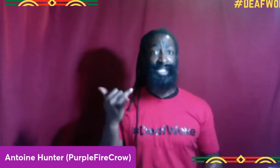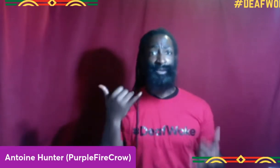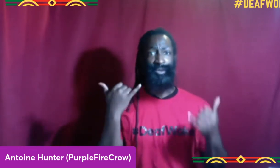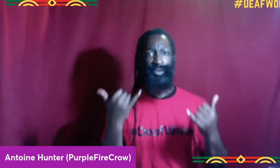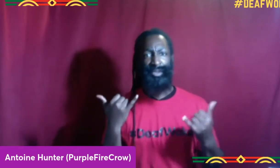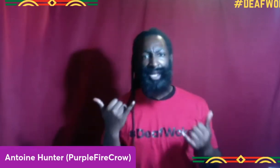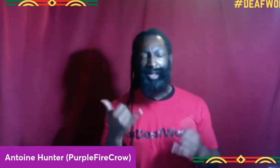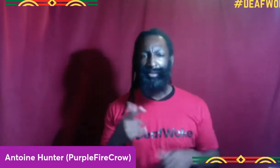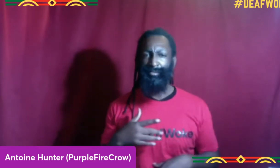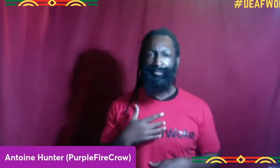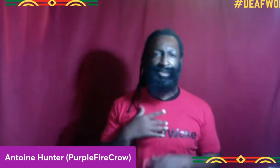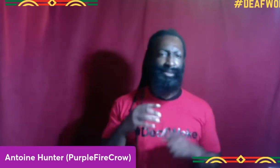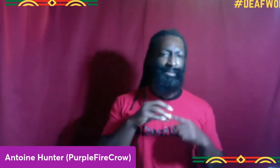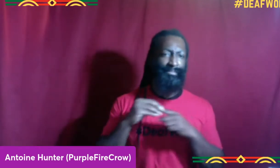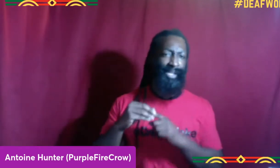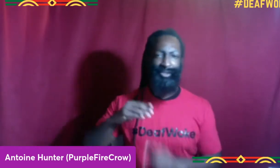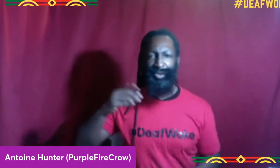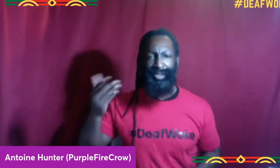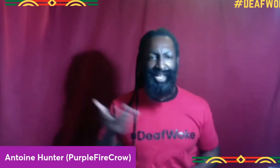Great.